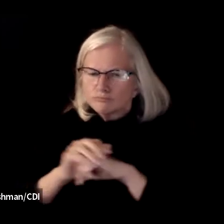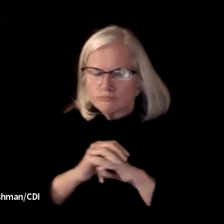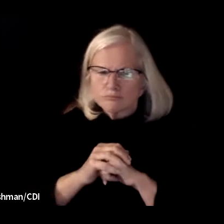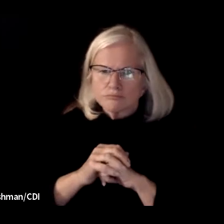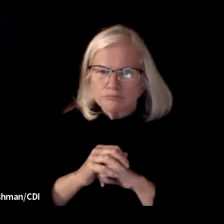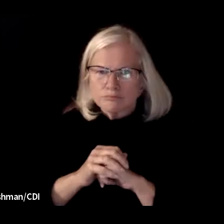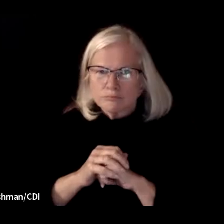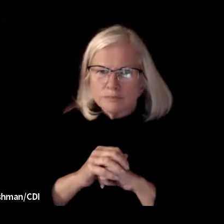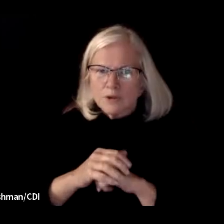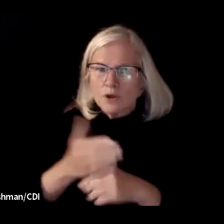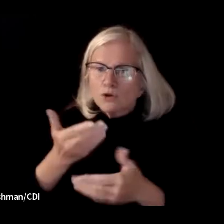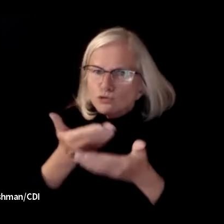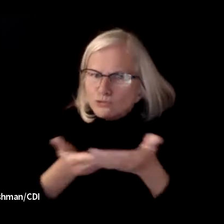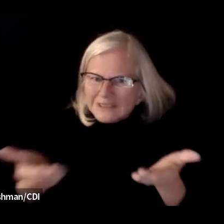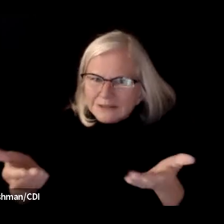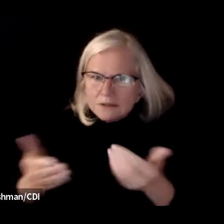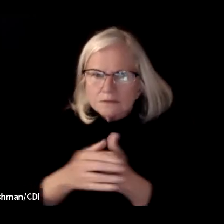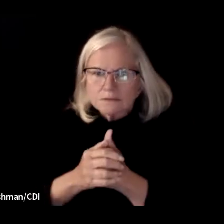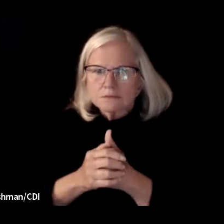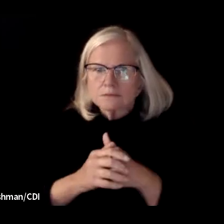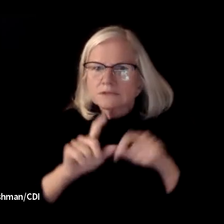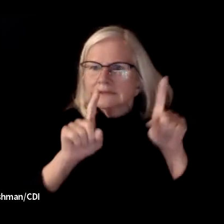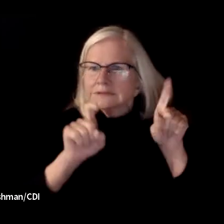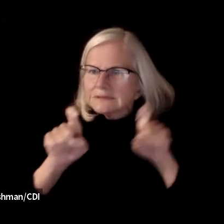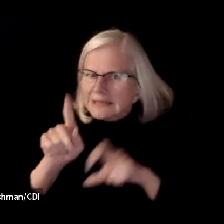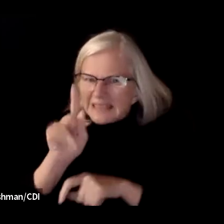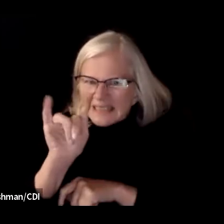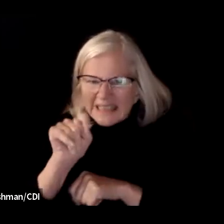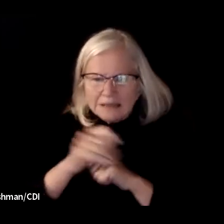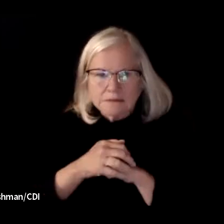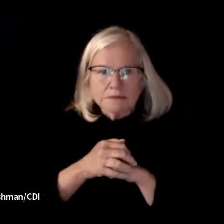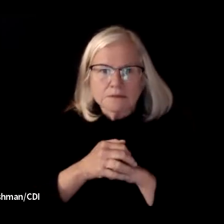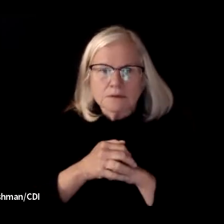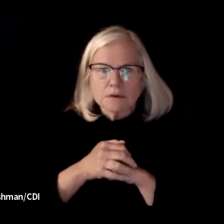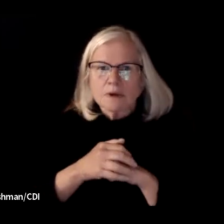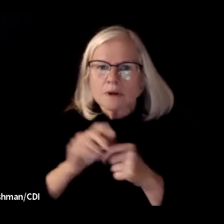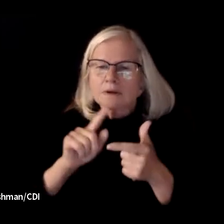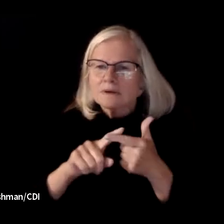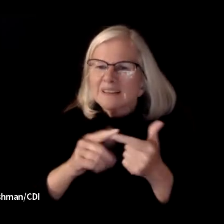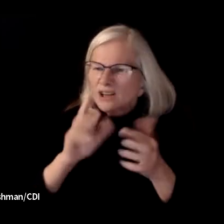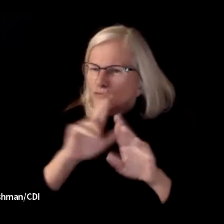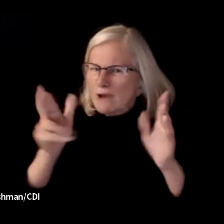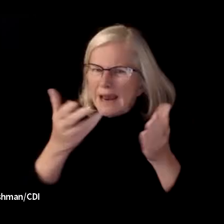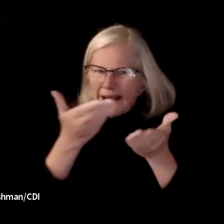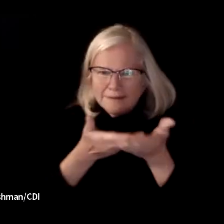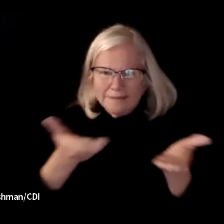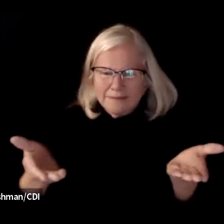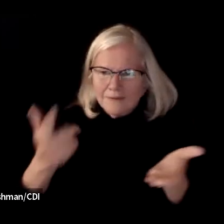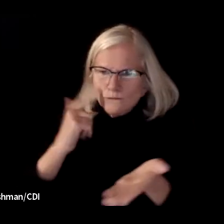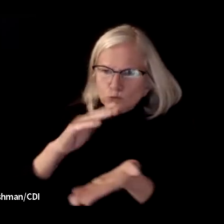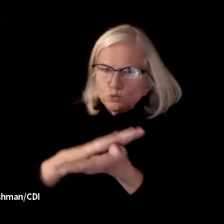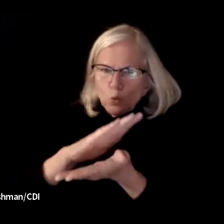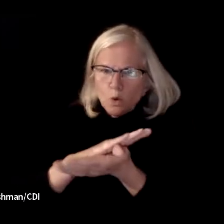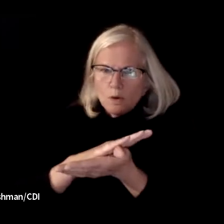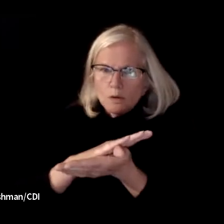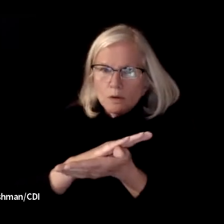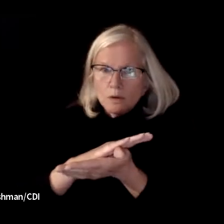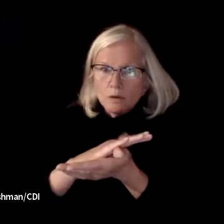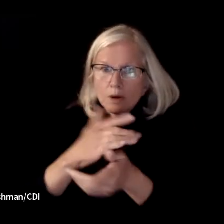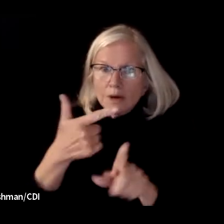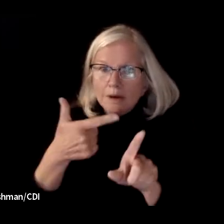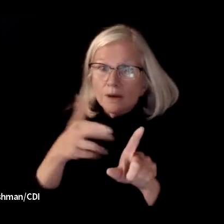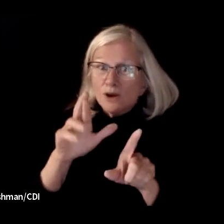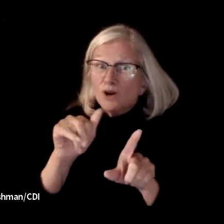testing kits and testing supplies that we can make available to schools. There is a grant program that schools can